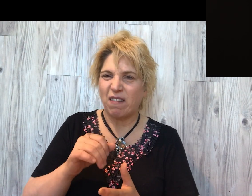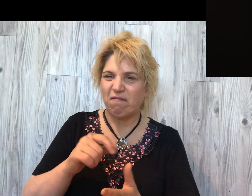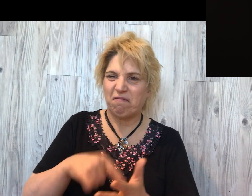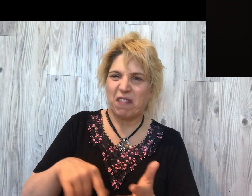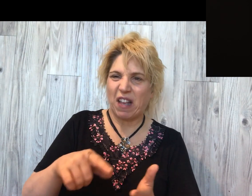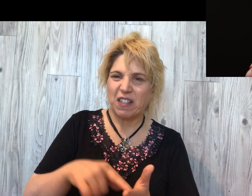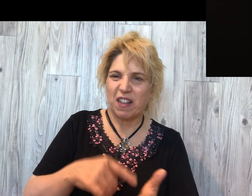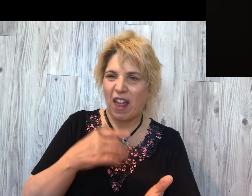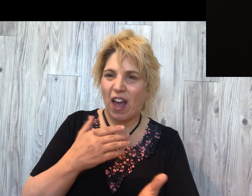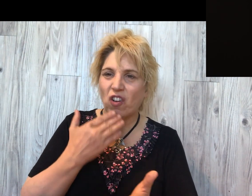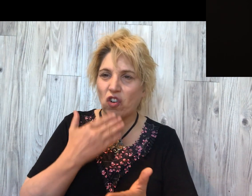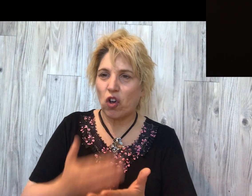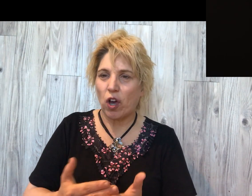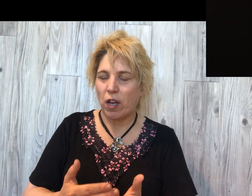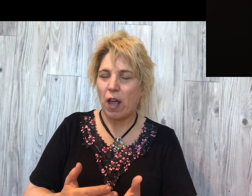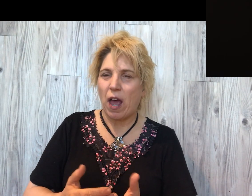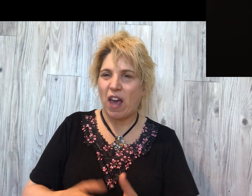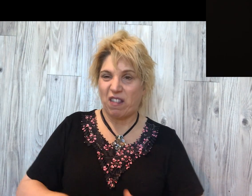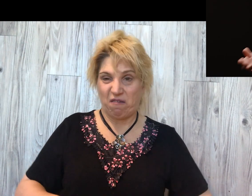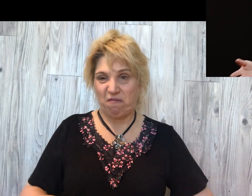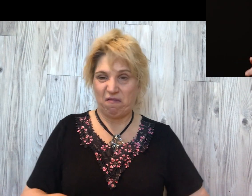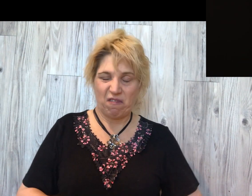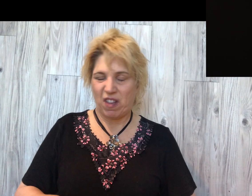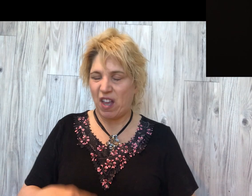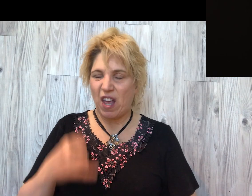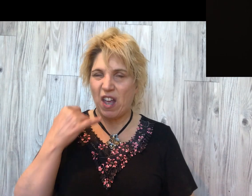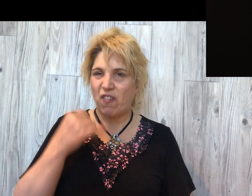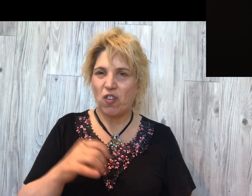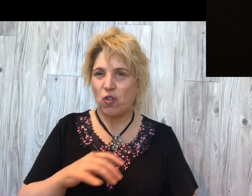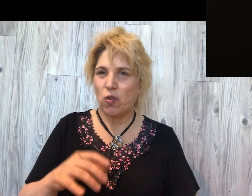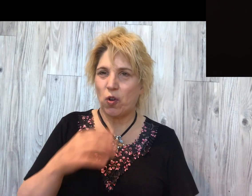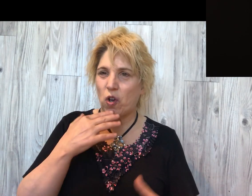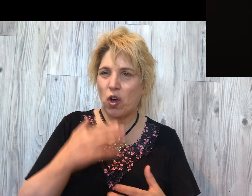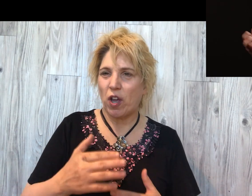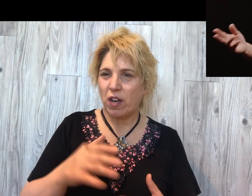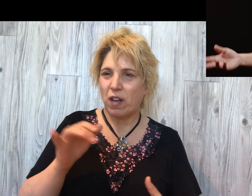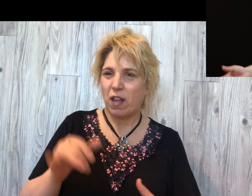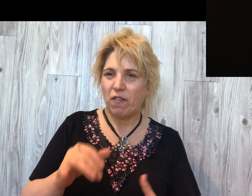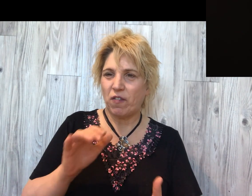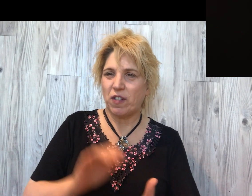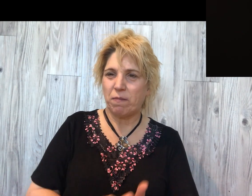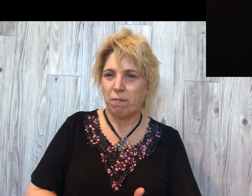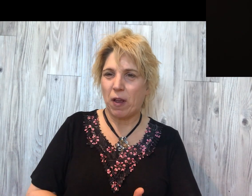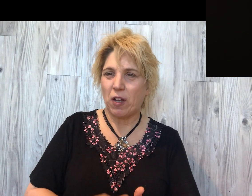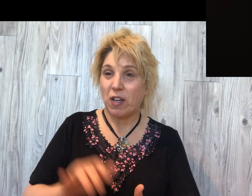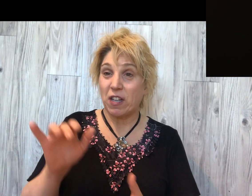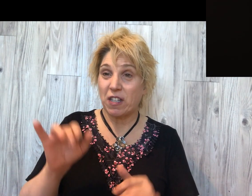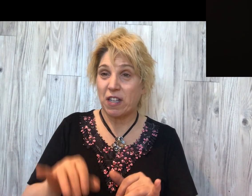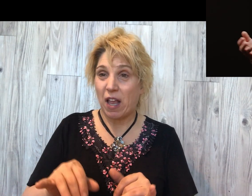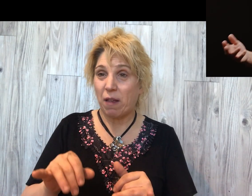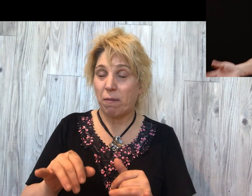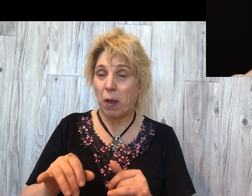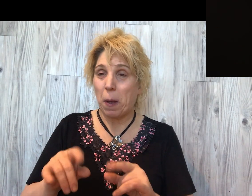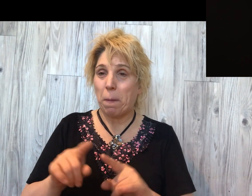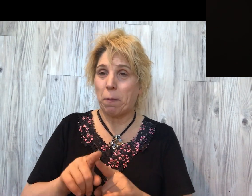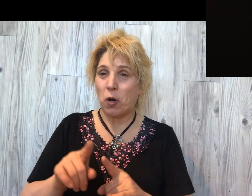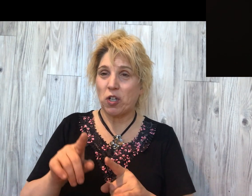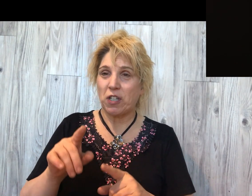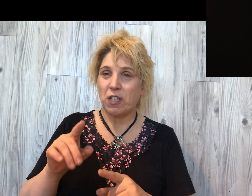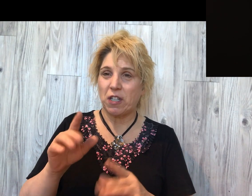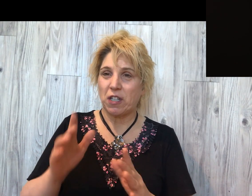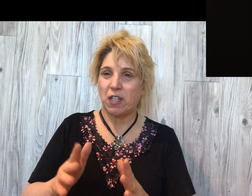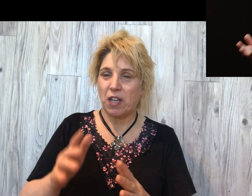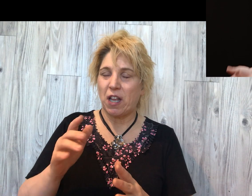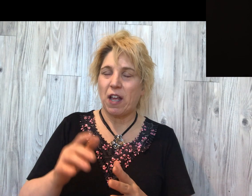good by bragging about it. So if you've done some good in this life, if you stayed married to the same person, if you've faithfully paid